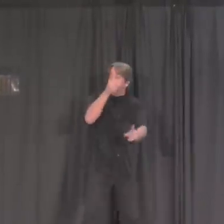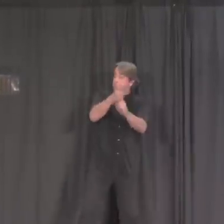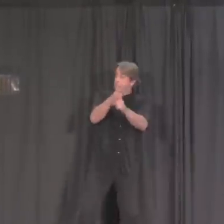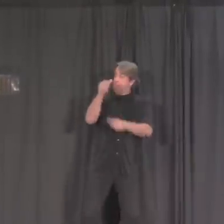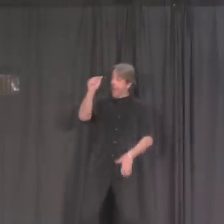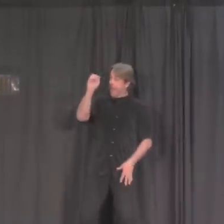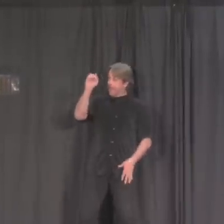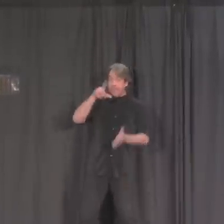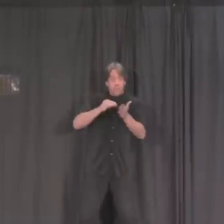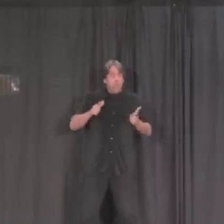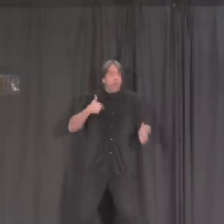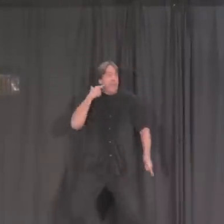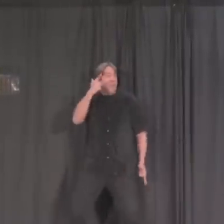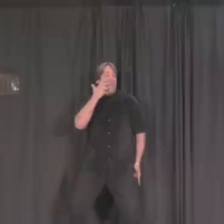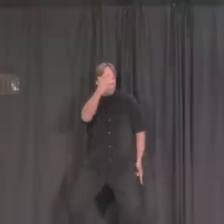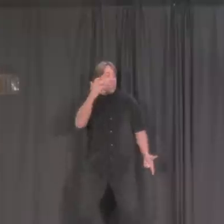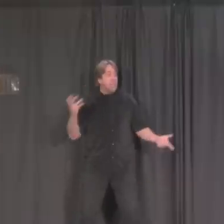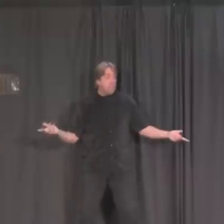Once again, if you're an ASL student, let me hear you scream.